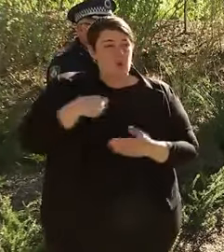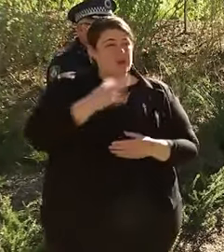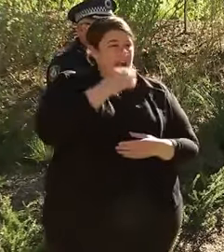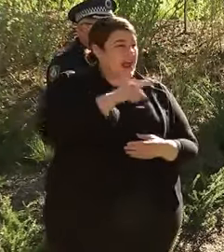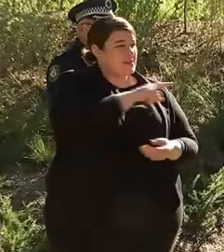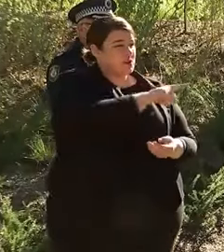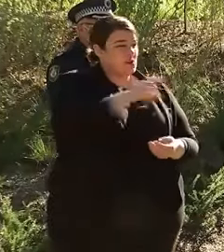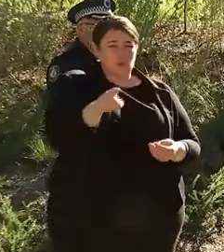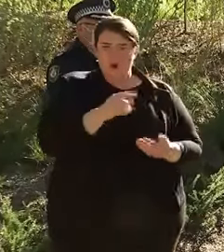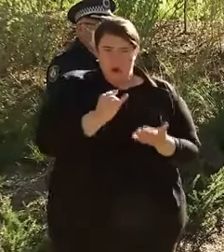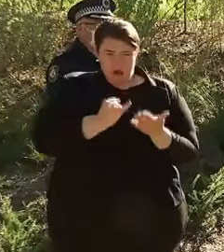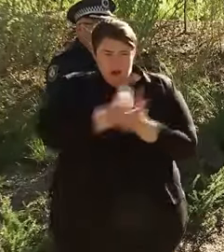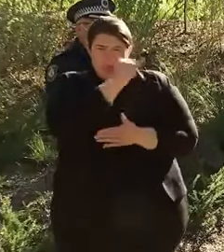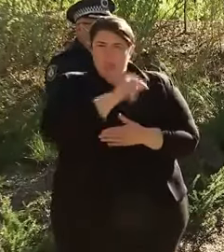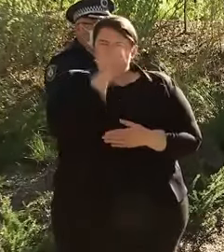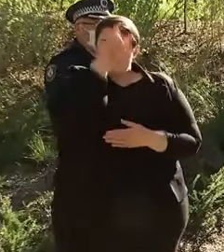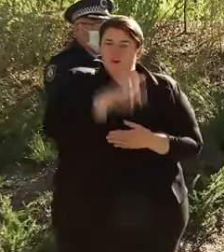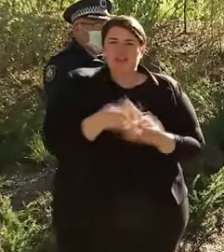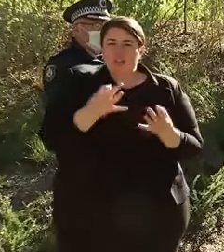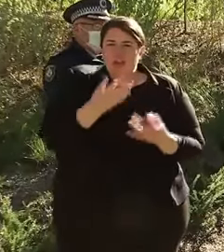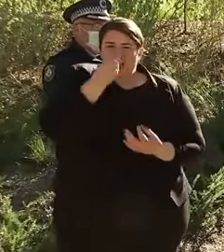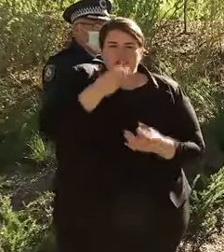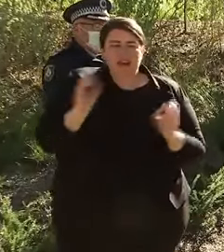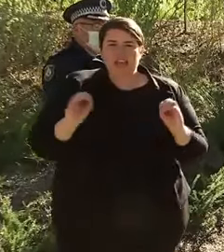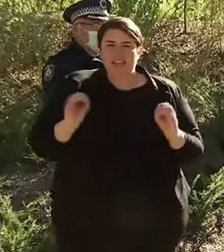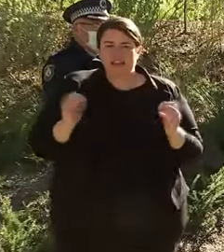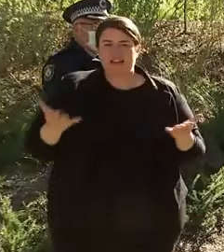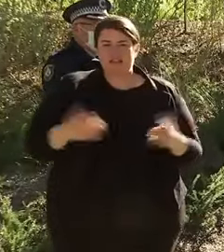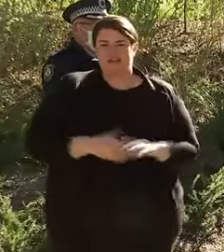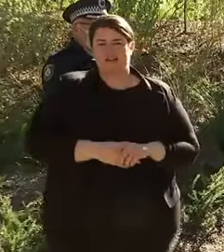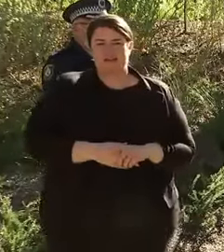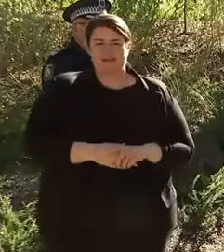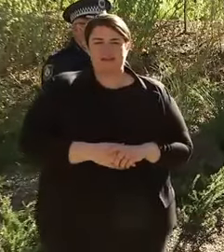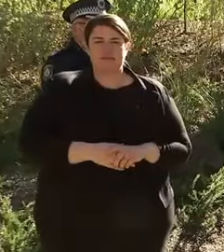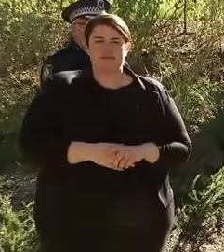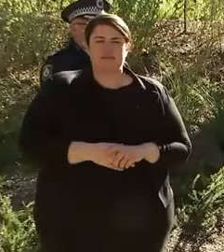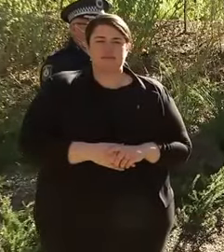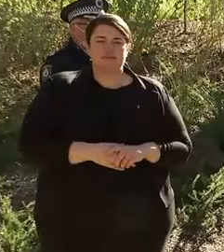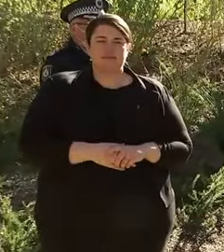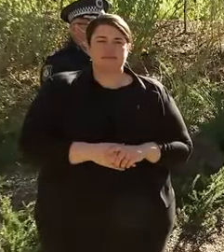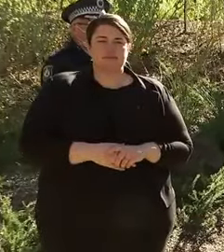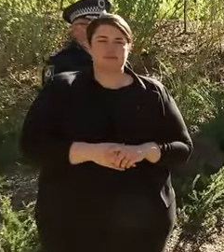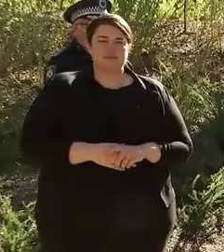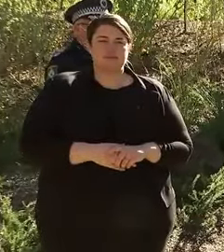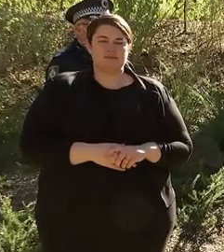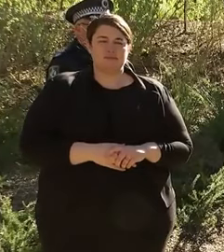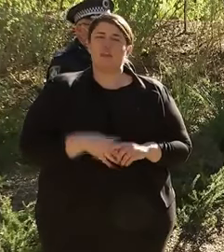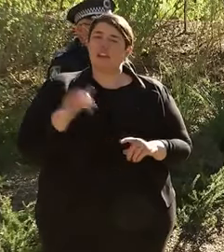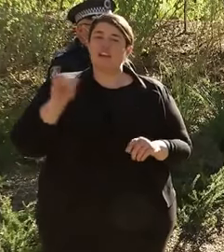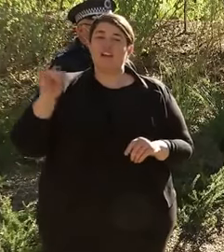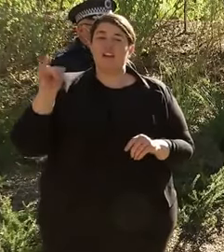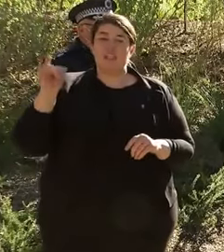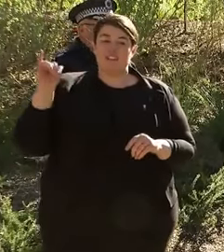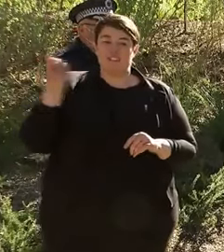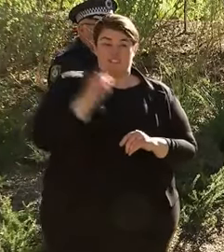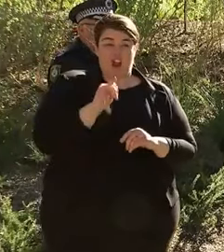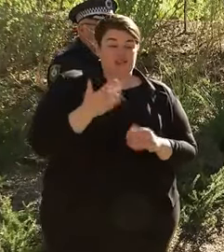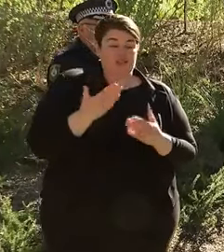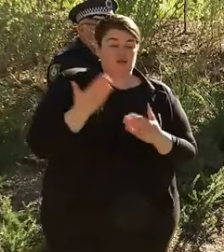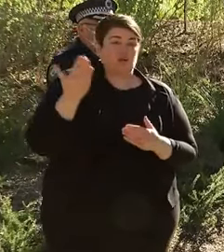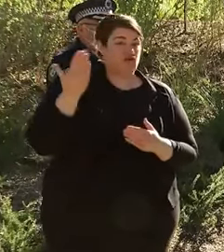not about blame, that person wouldn't have had symptoms. And what's positive is that we're picking up that the flights are relatively recent